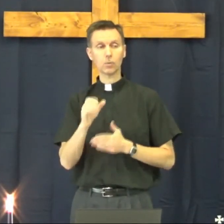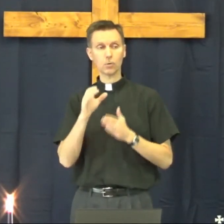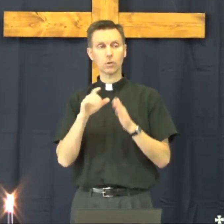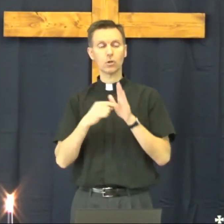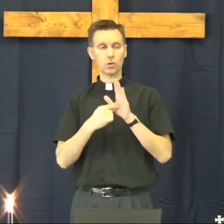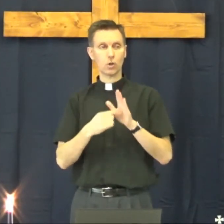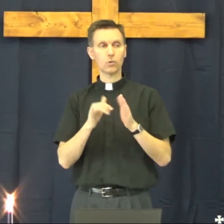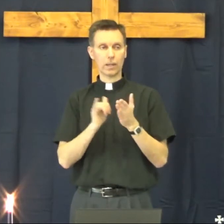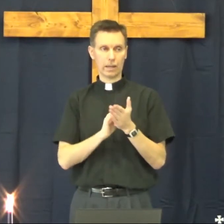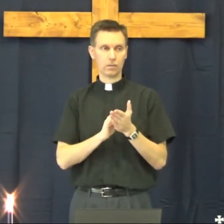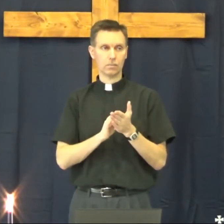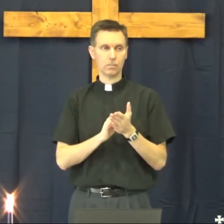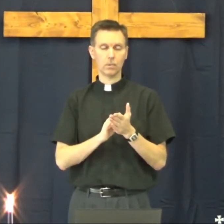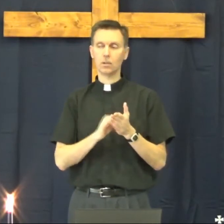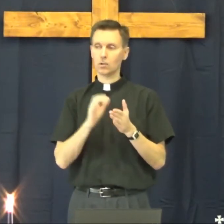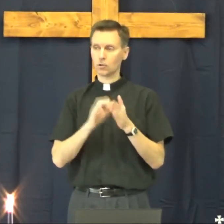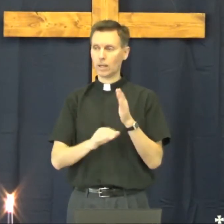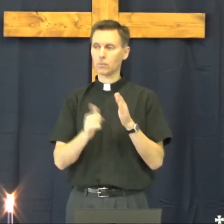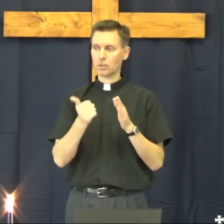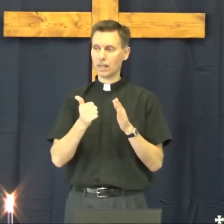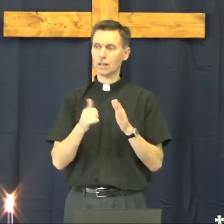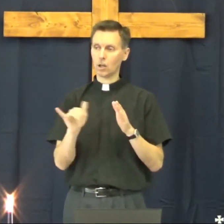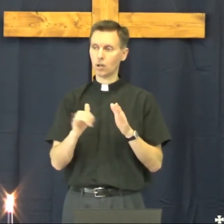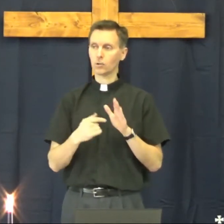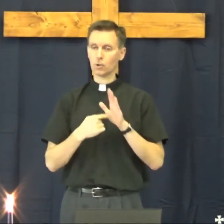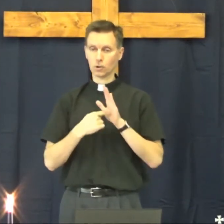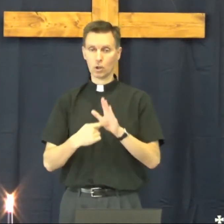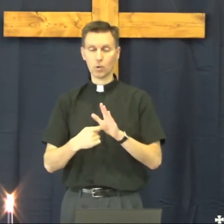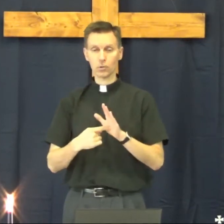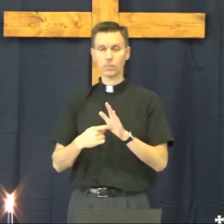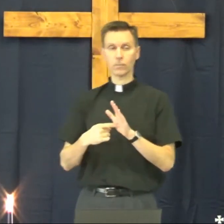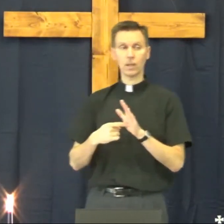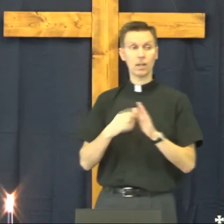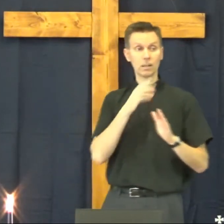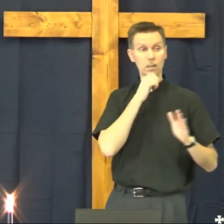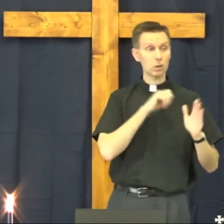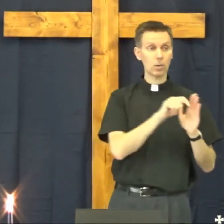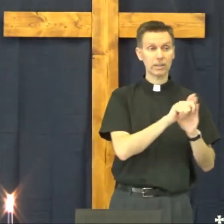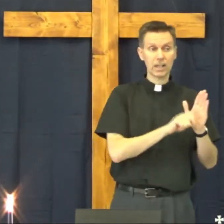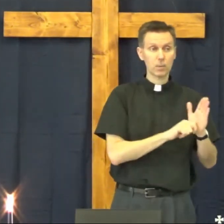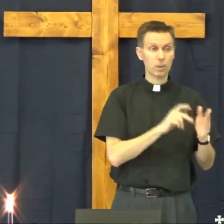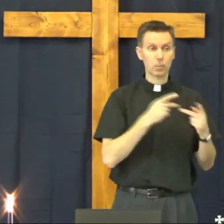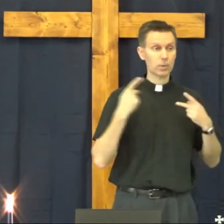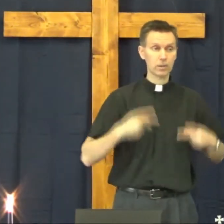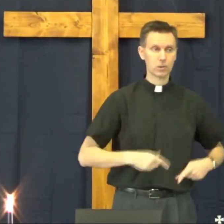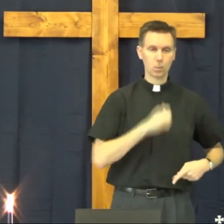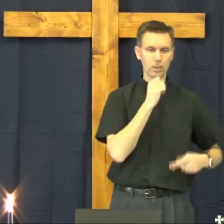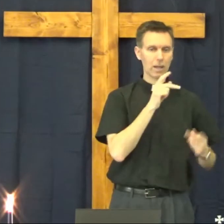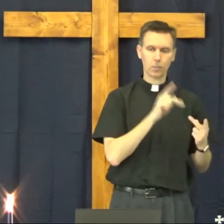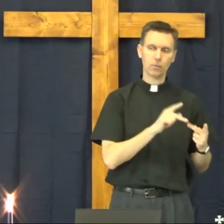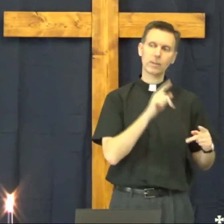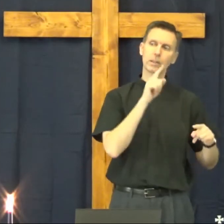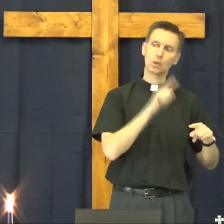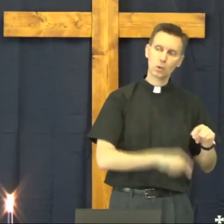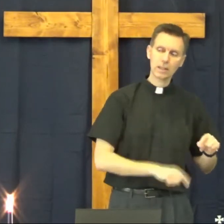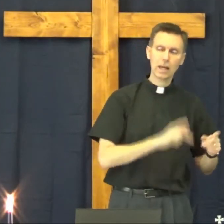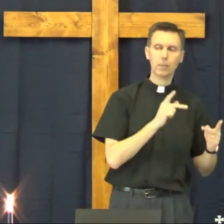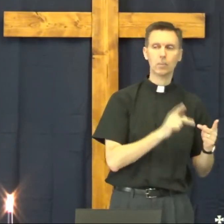Hebrews shows that. Chapter 10 also shows that the Old Testament priests were not perfect and could not be